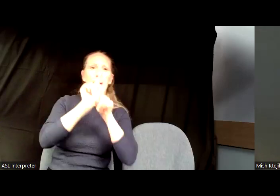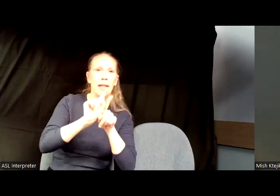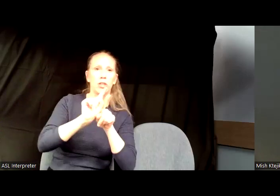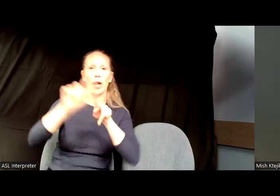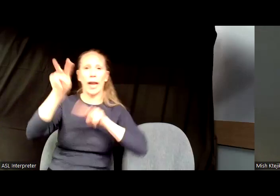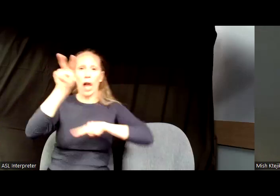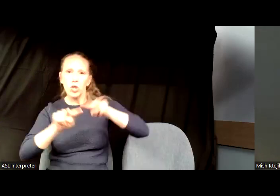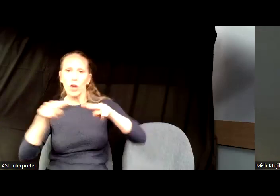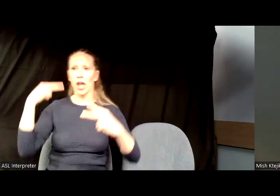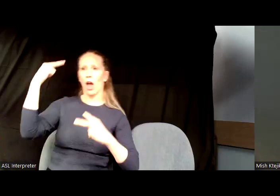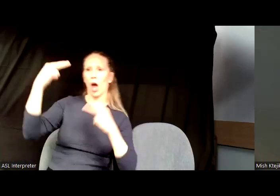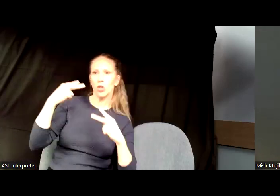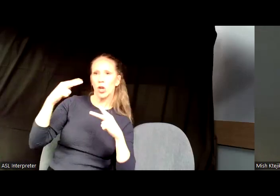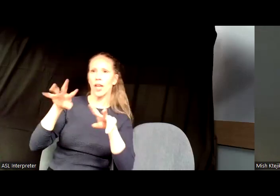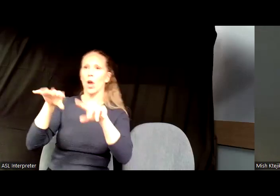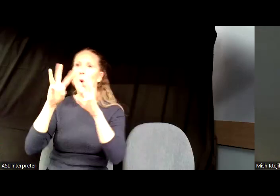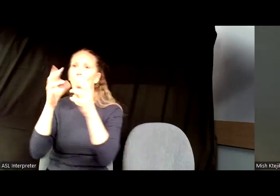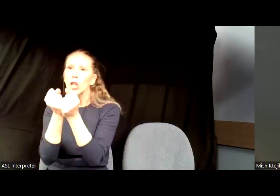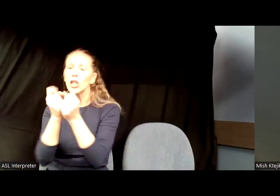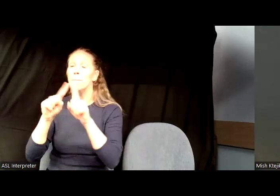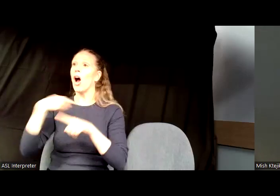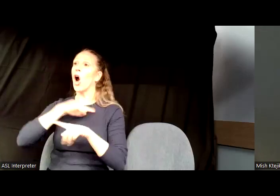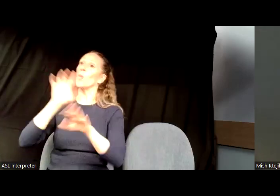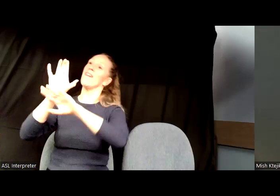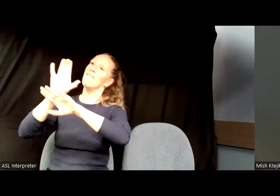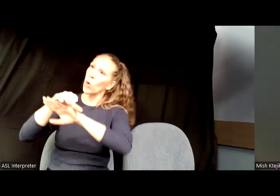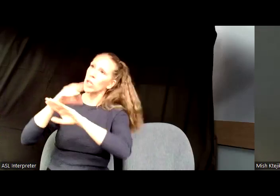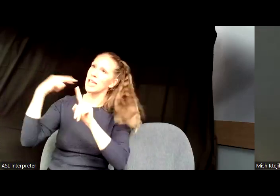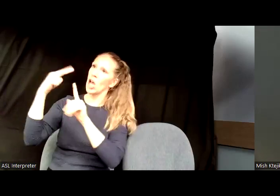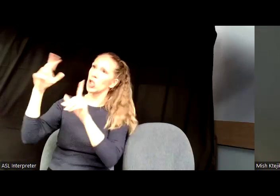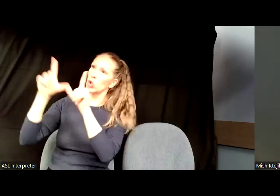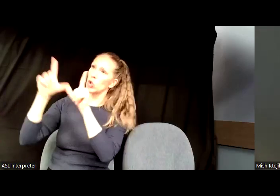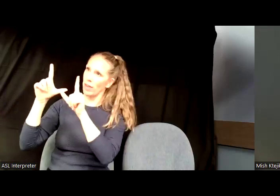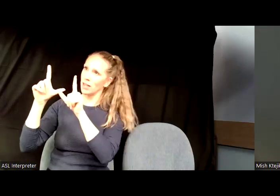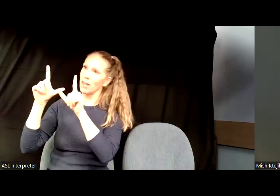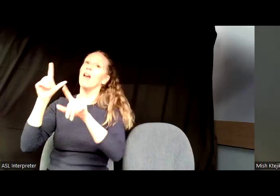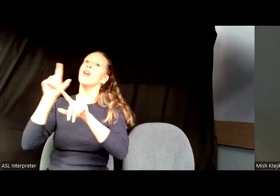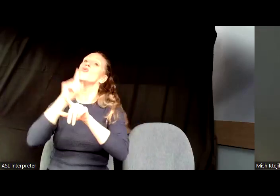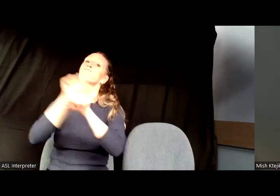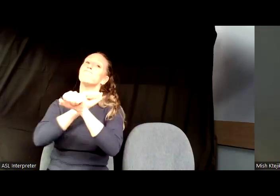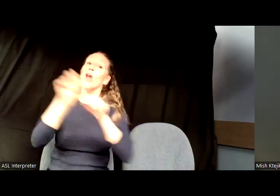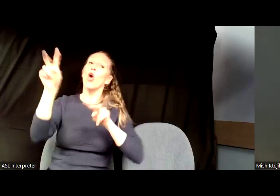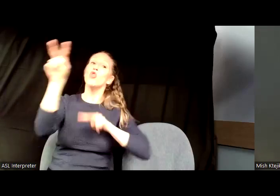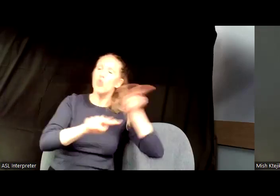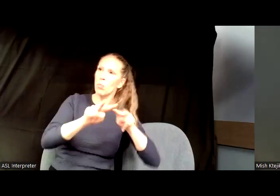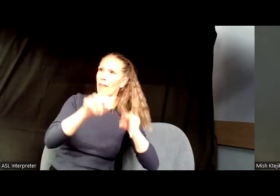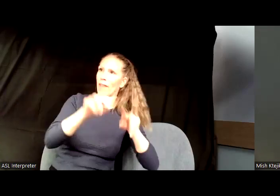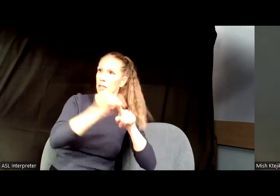would we forcing the supervisor to supervise? Supervisory license. That's